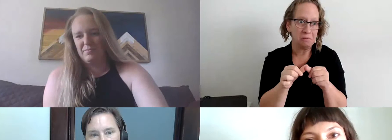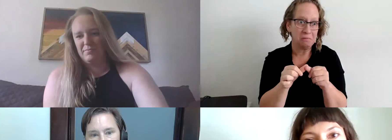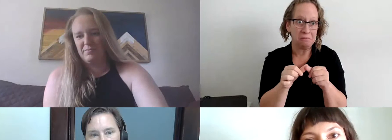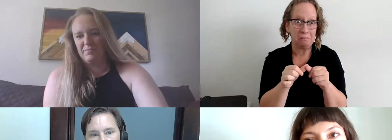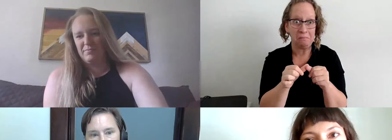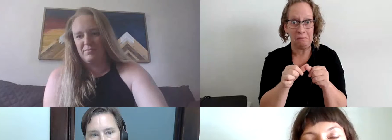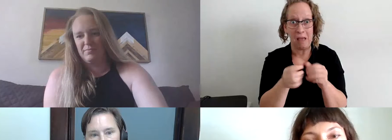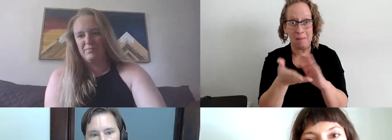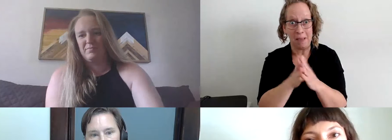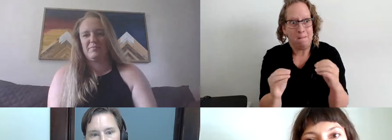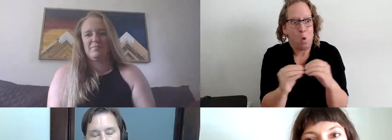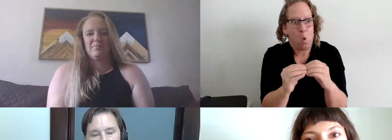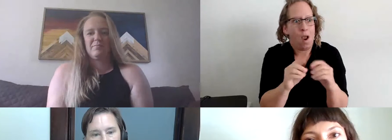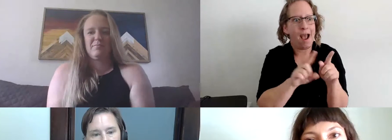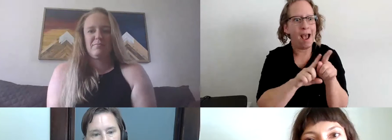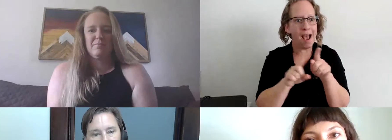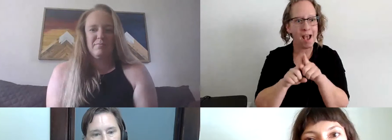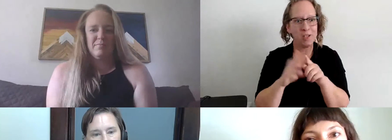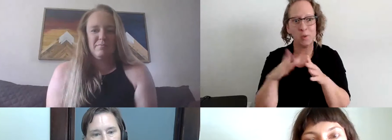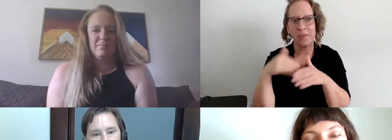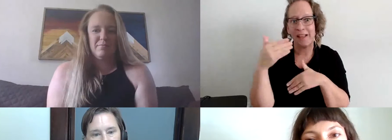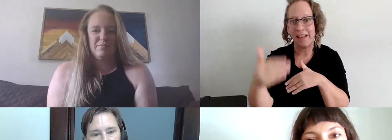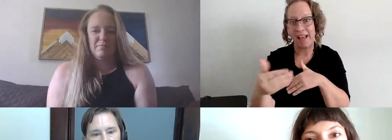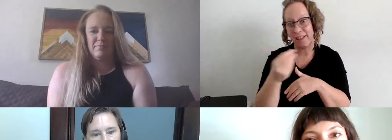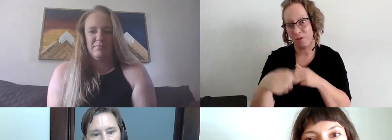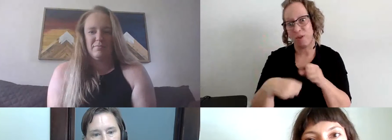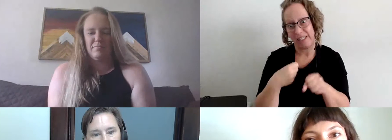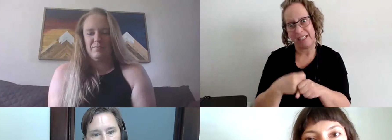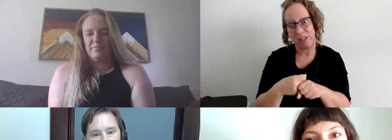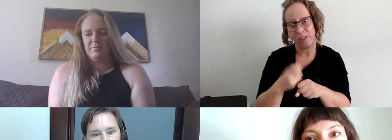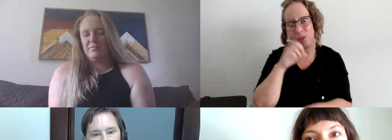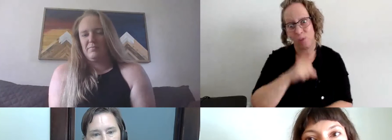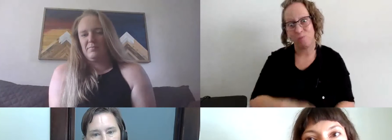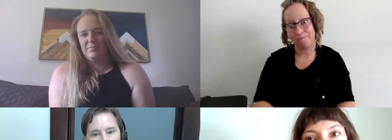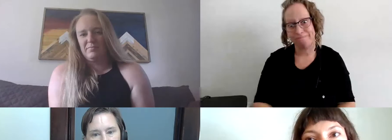we go into the next couple of years at least.